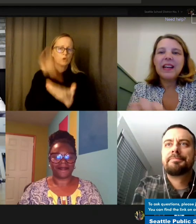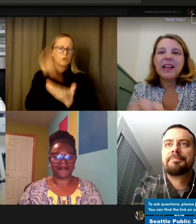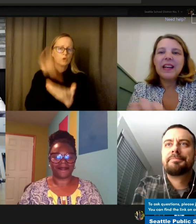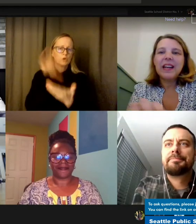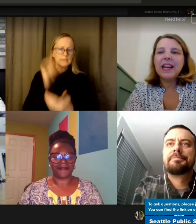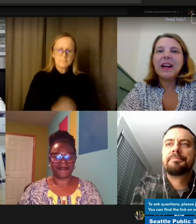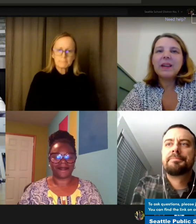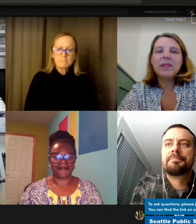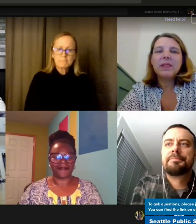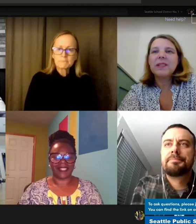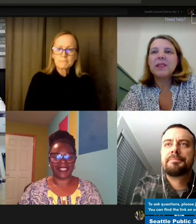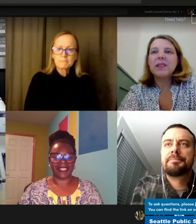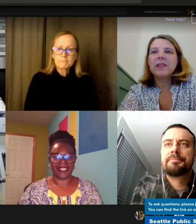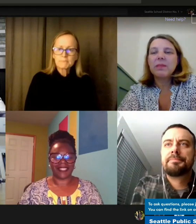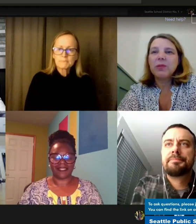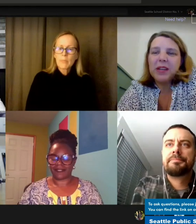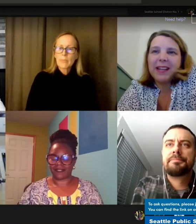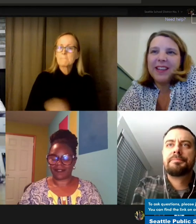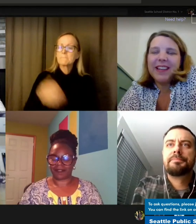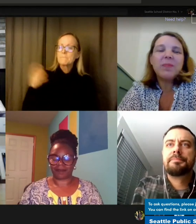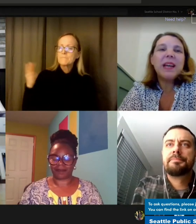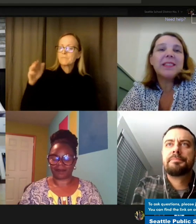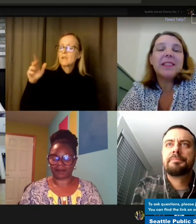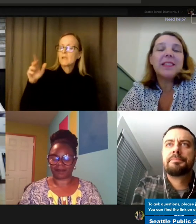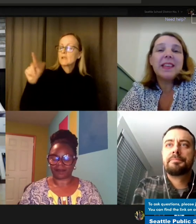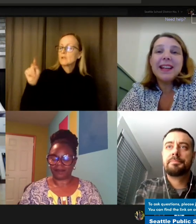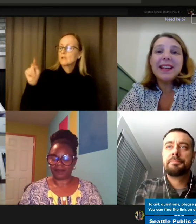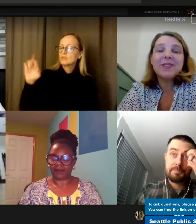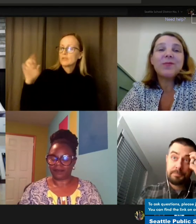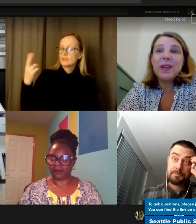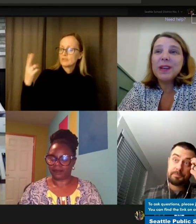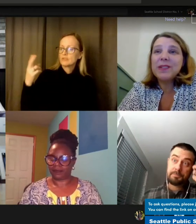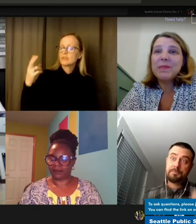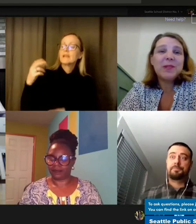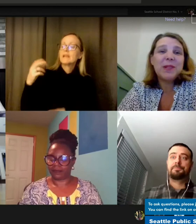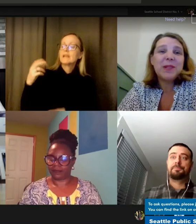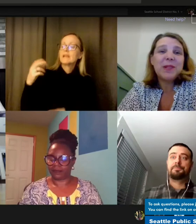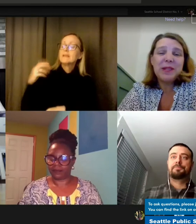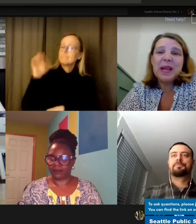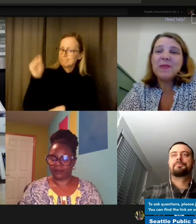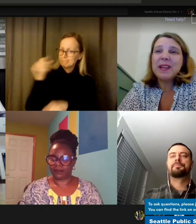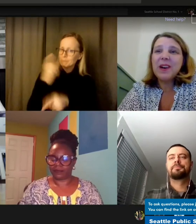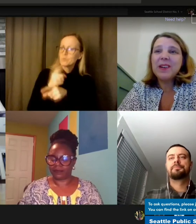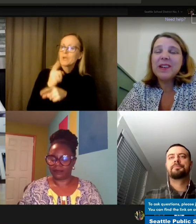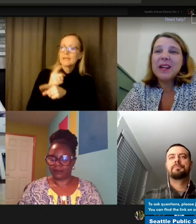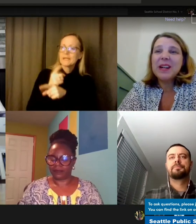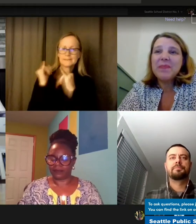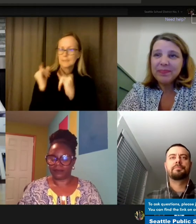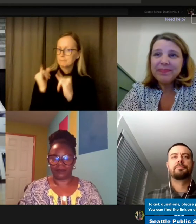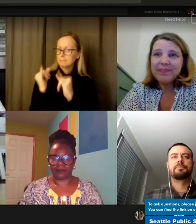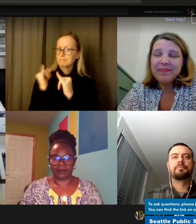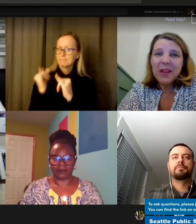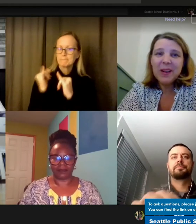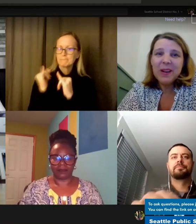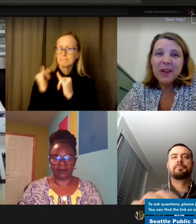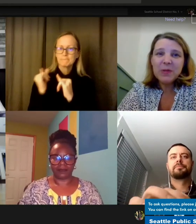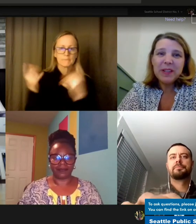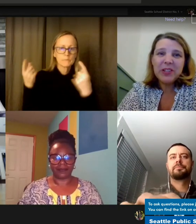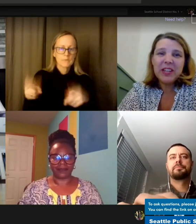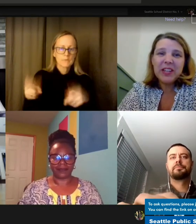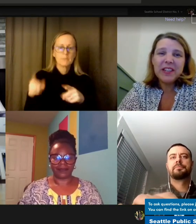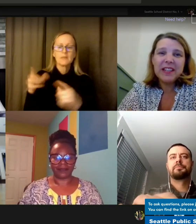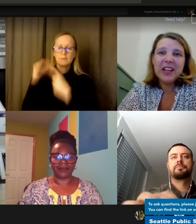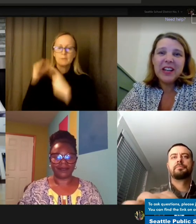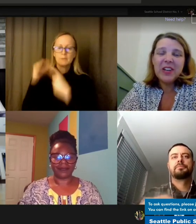And this is Trish answering. Yes, that is very much the same that our special